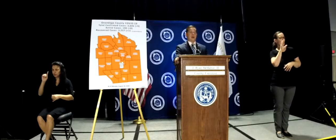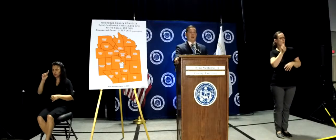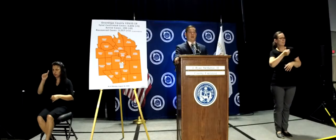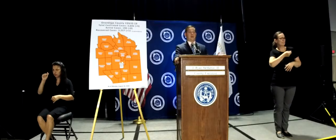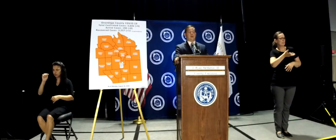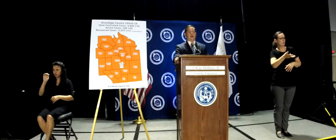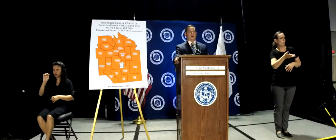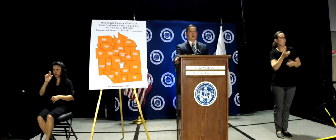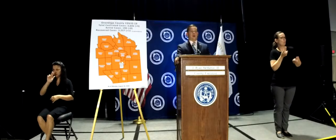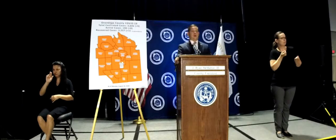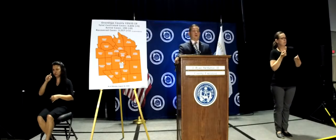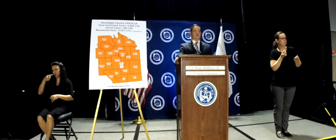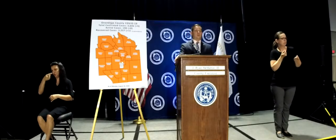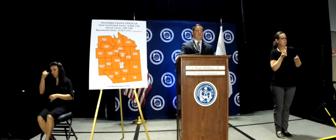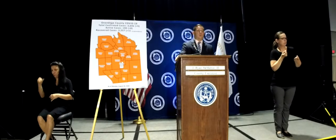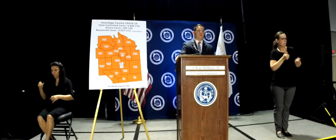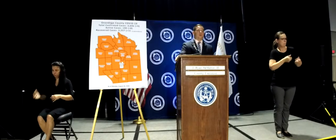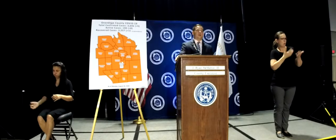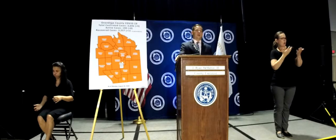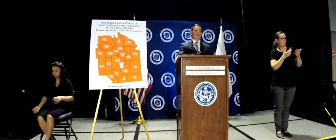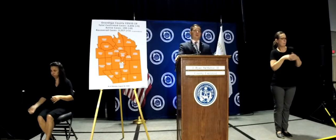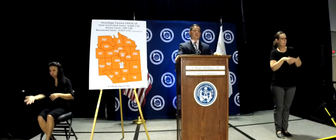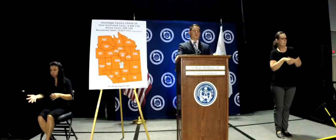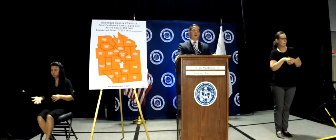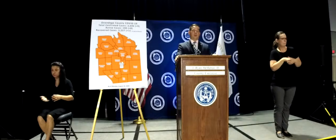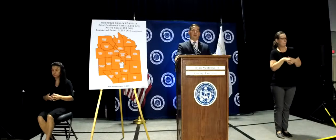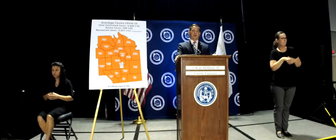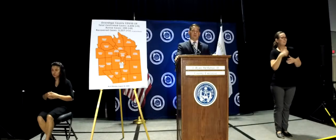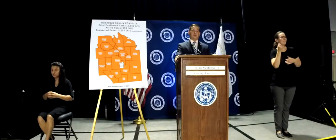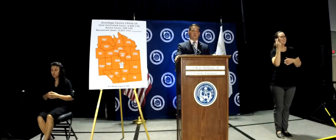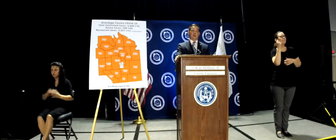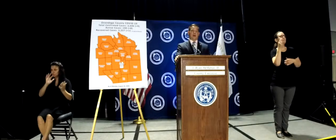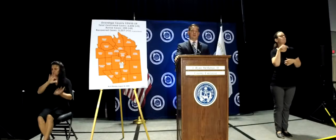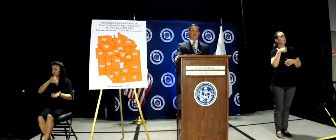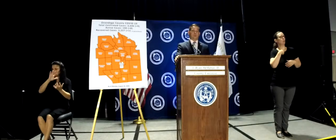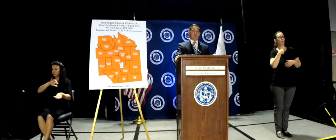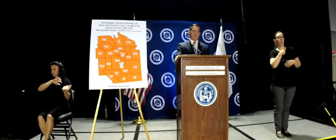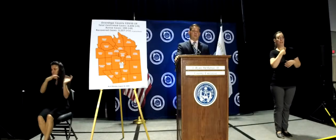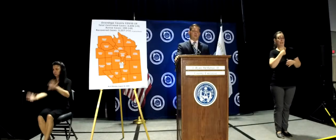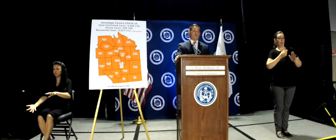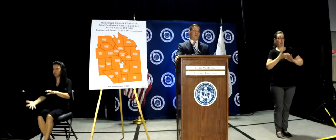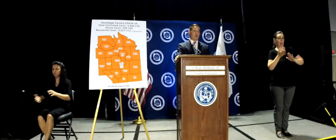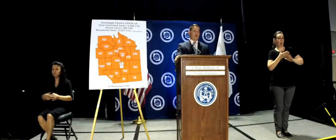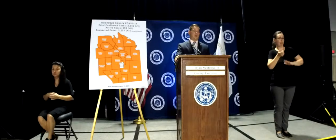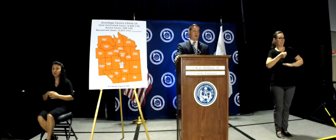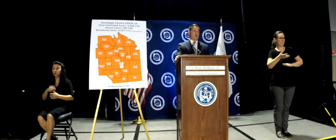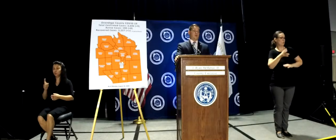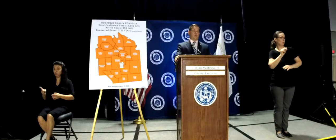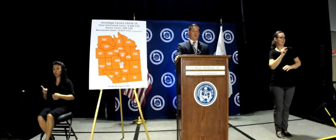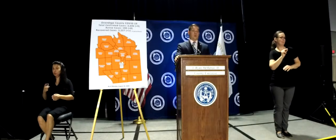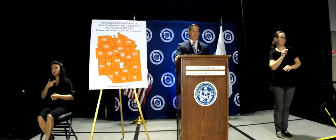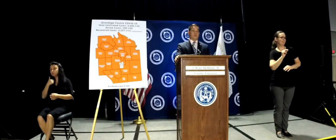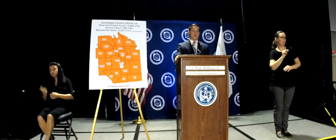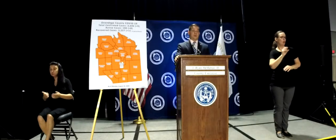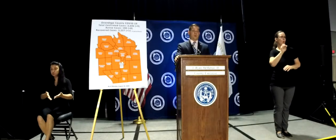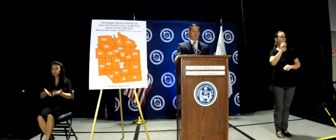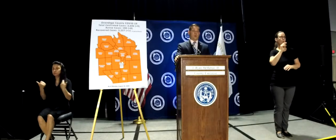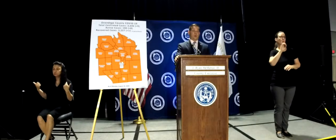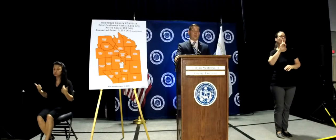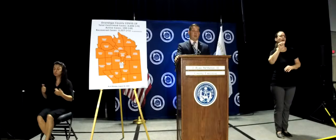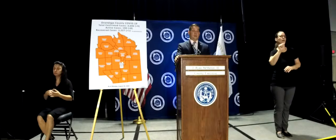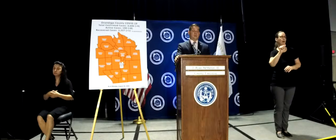have had we've been getting our payments. We got 2 payments so far, first quarter and